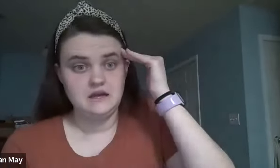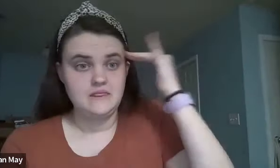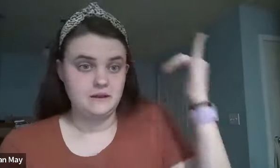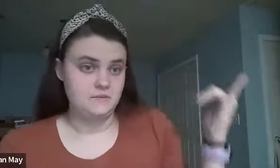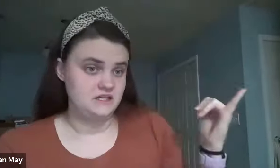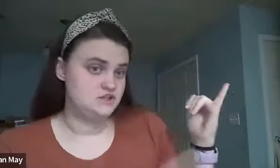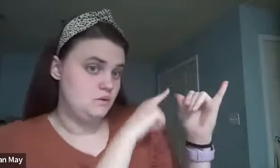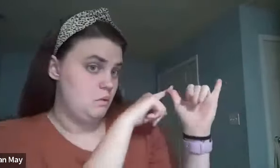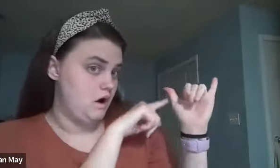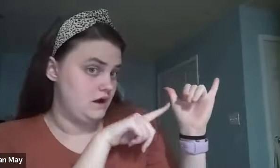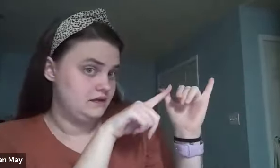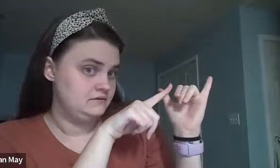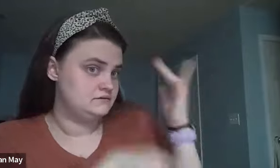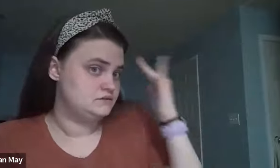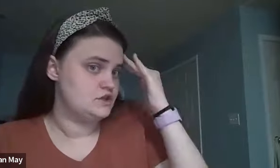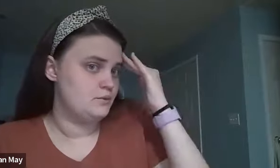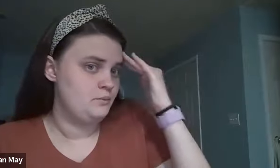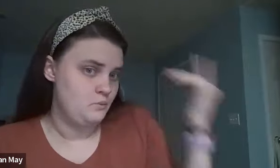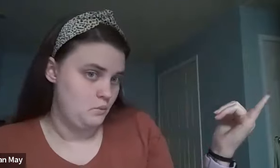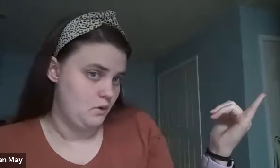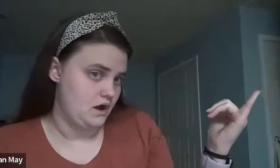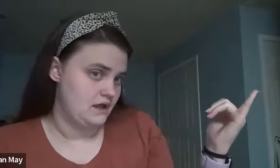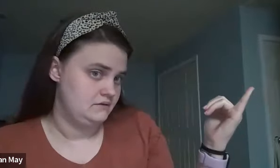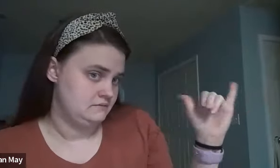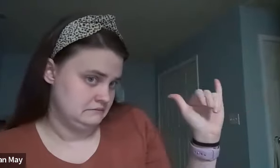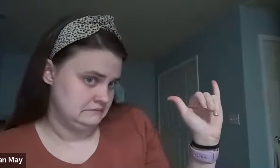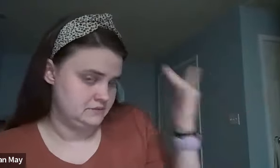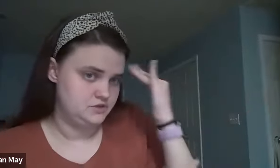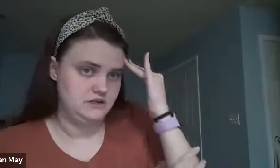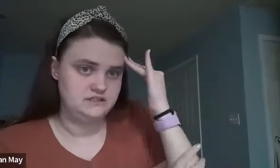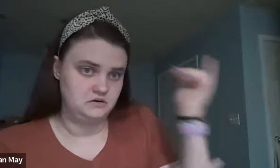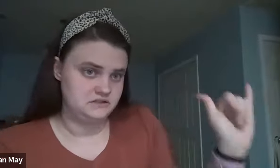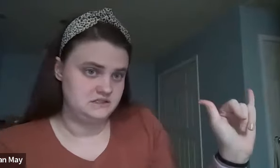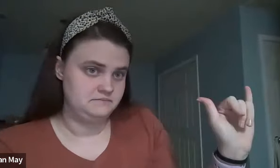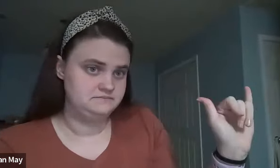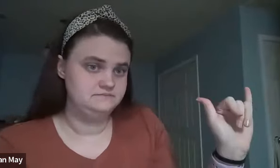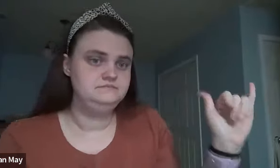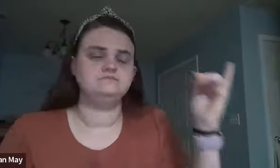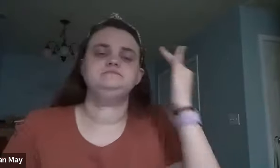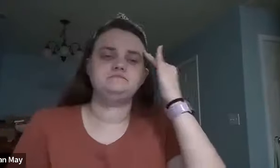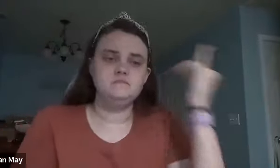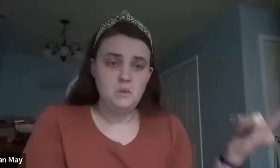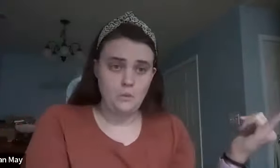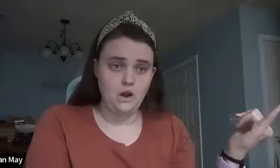And then coming into a Y. So Y. Turning it so y'all can see.